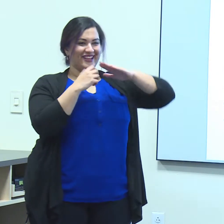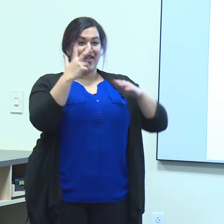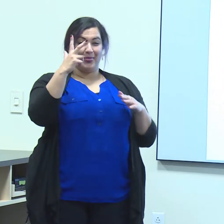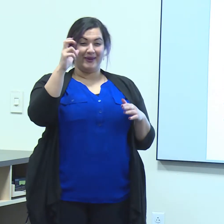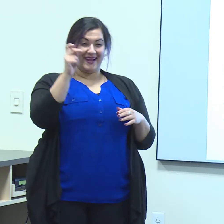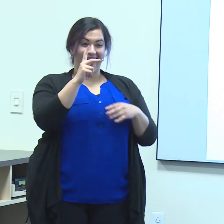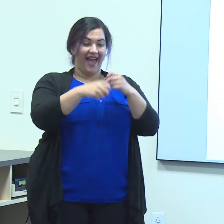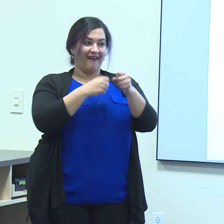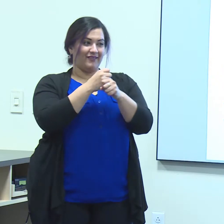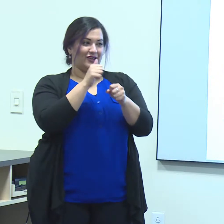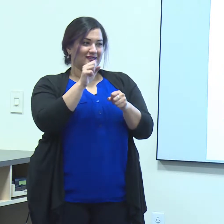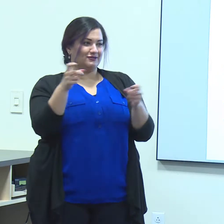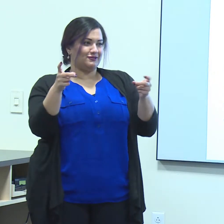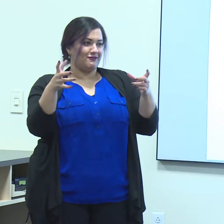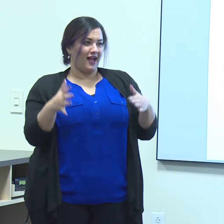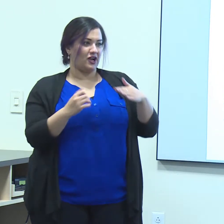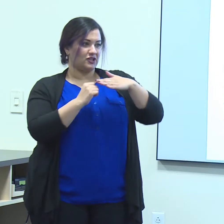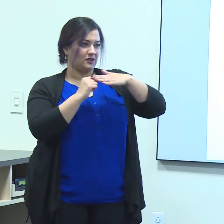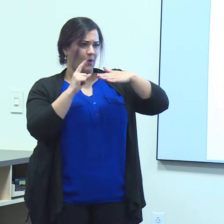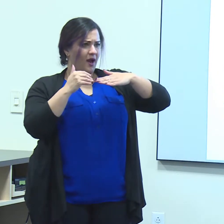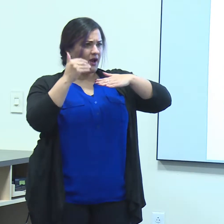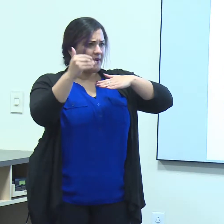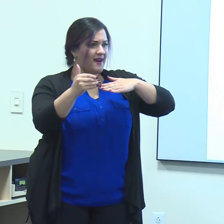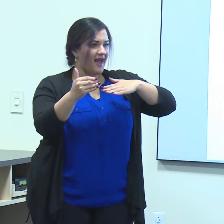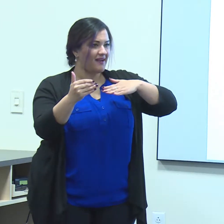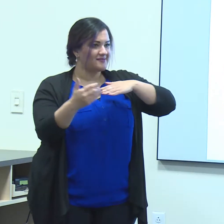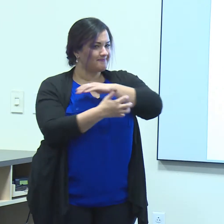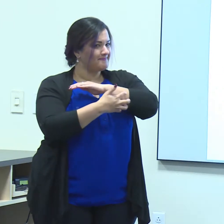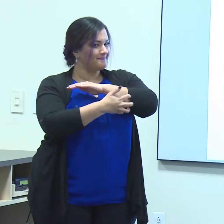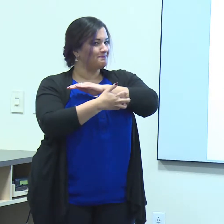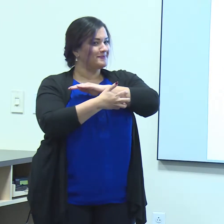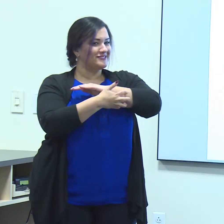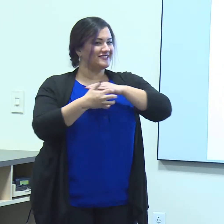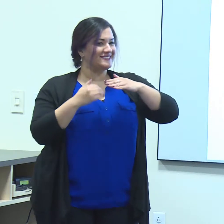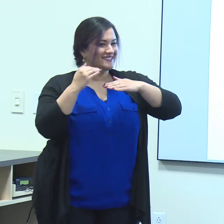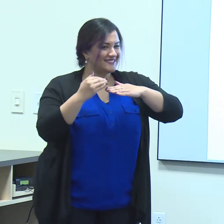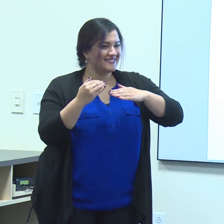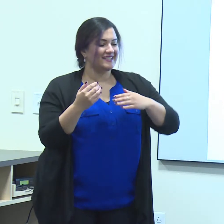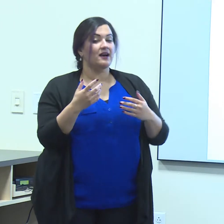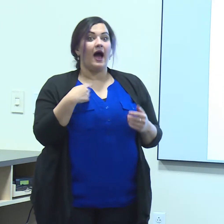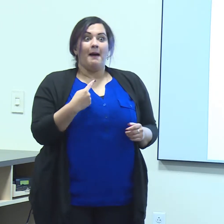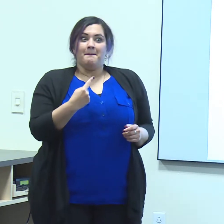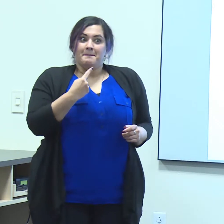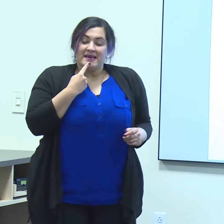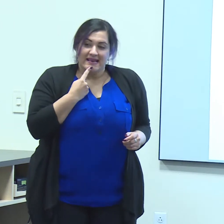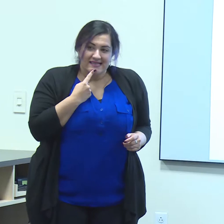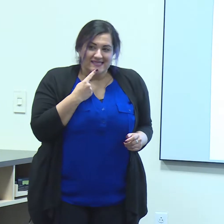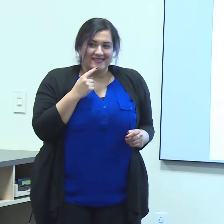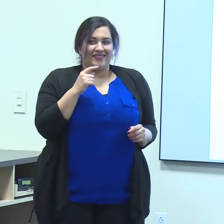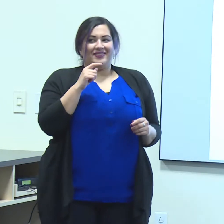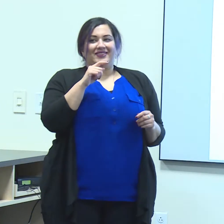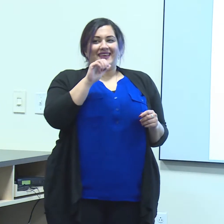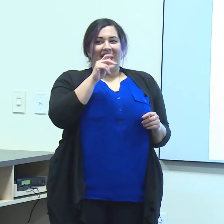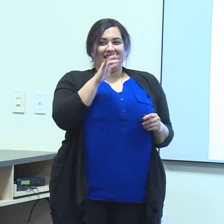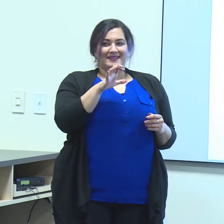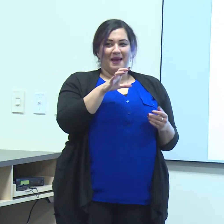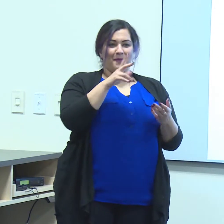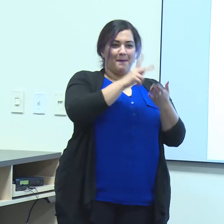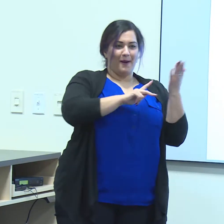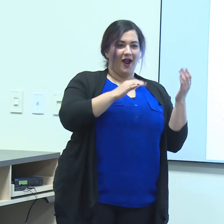ceiling. At 3.5 years as a director, what's next? I'm itching for that next step. And I miss